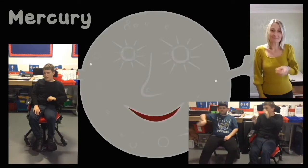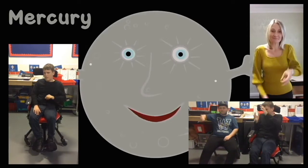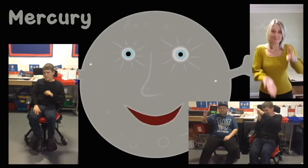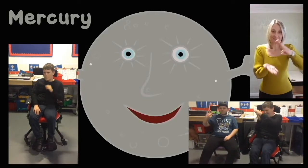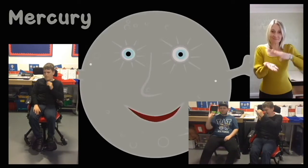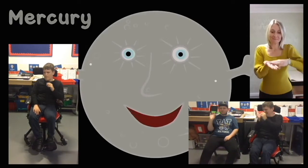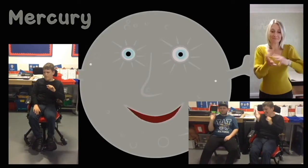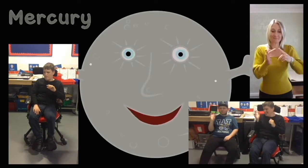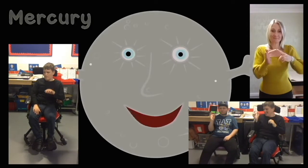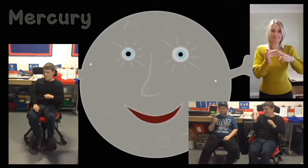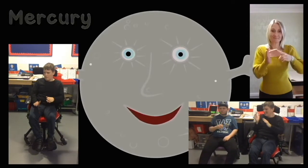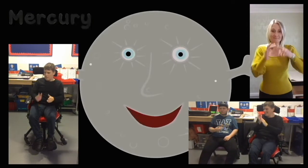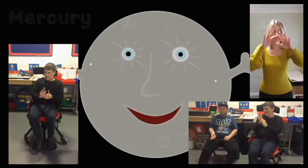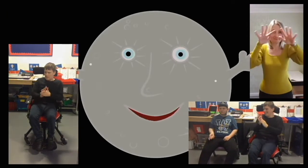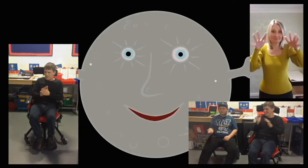I am Mercury.